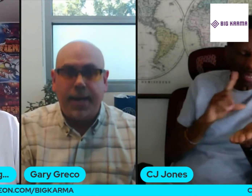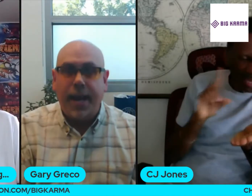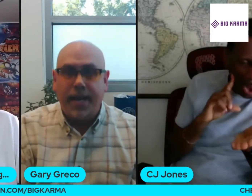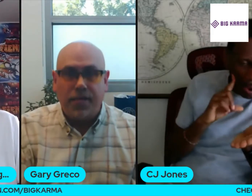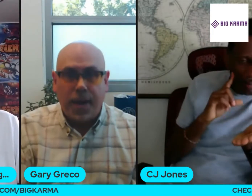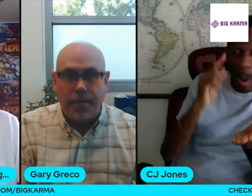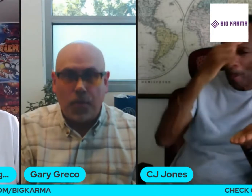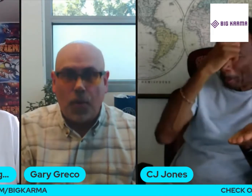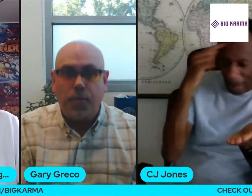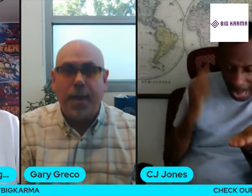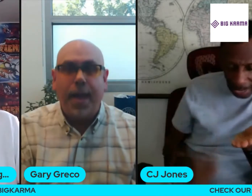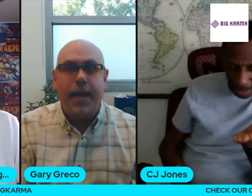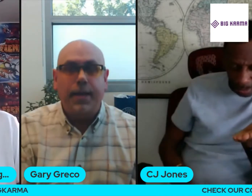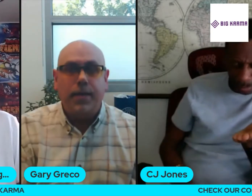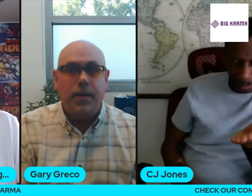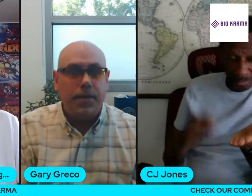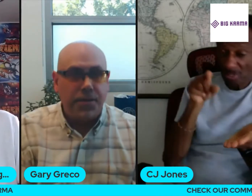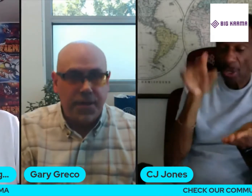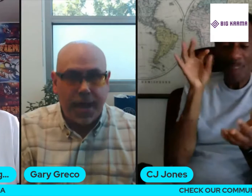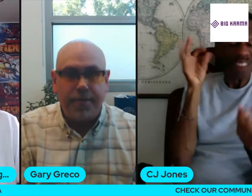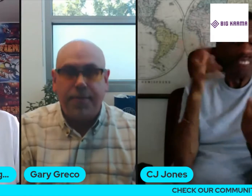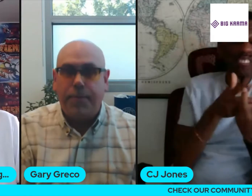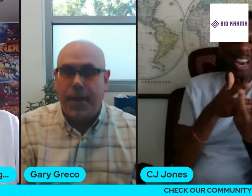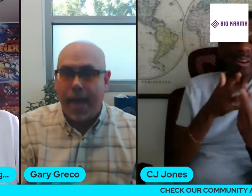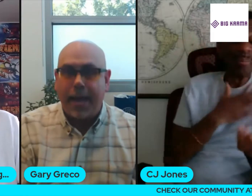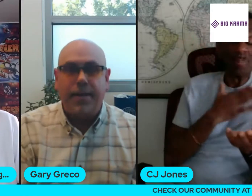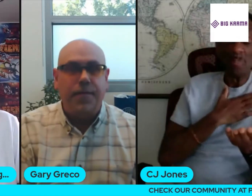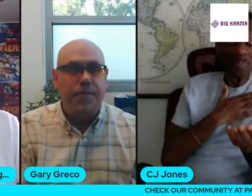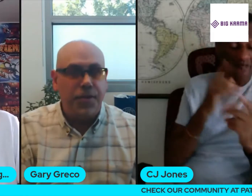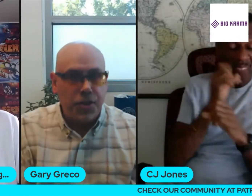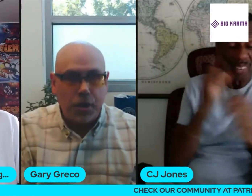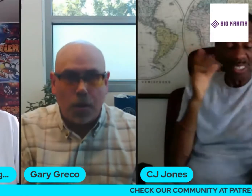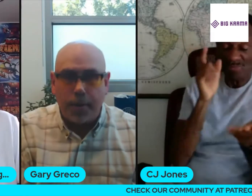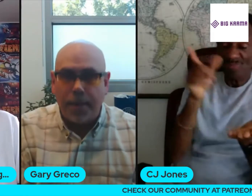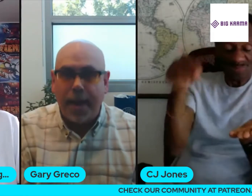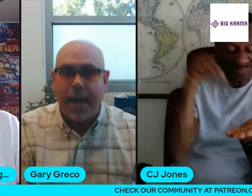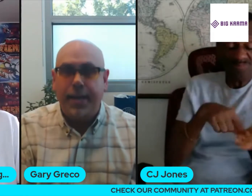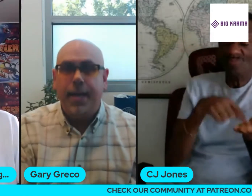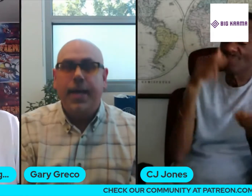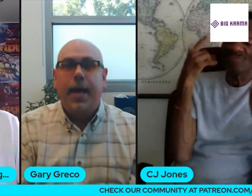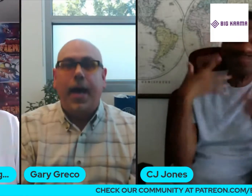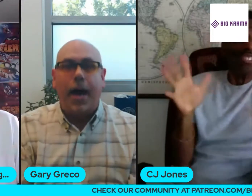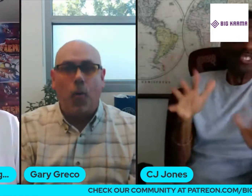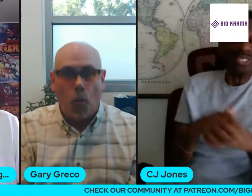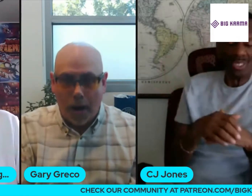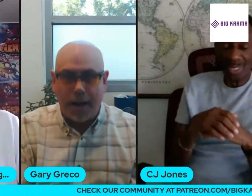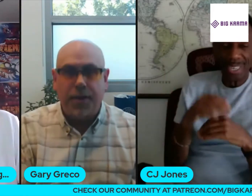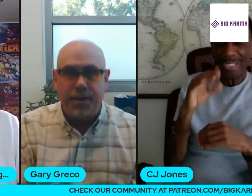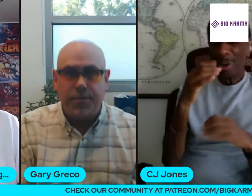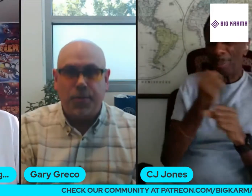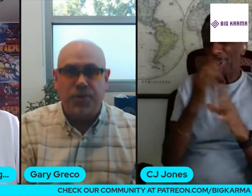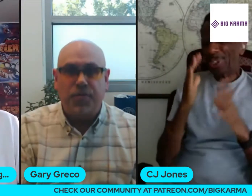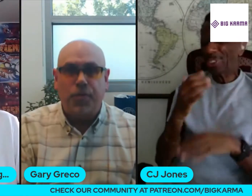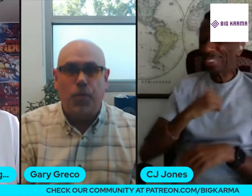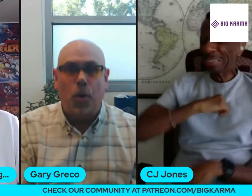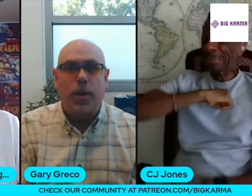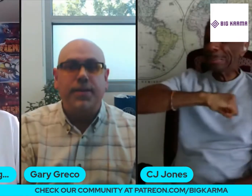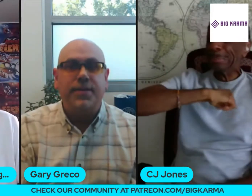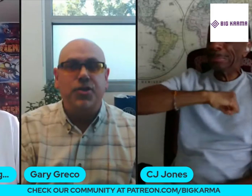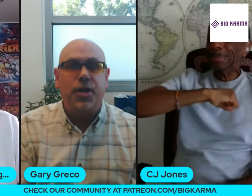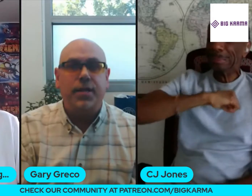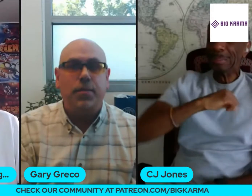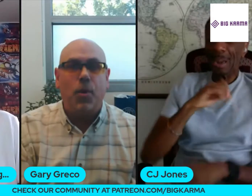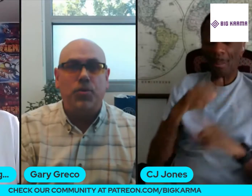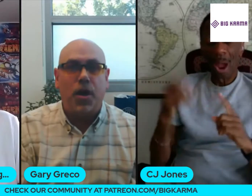portray an 85-year-old man, deaf, black, vision going bad. I want this person for the role,